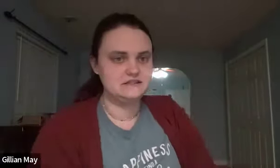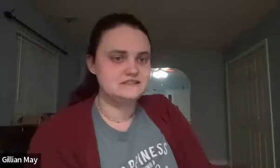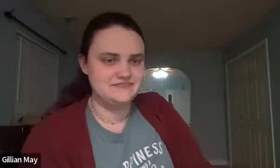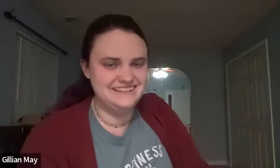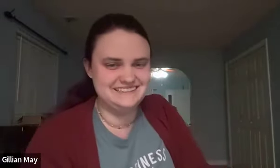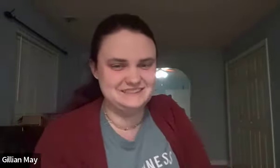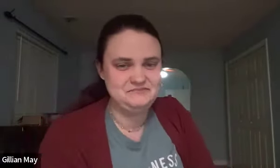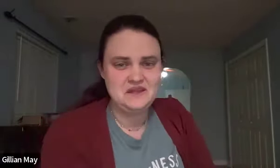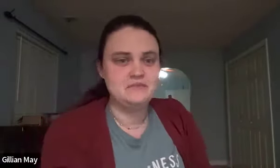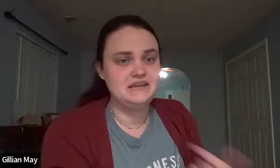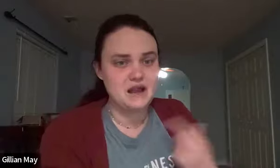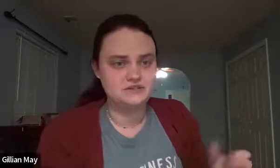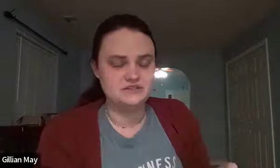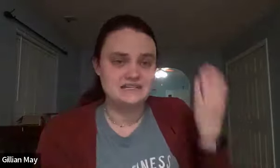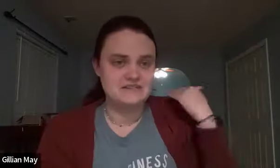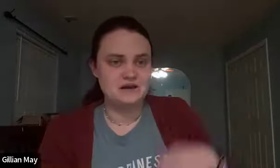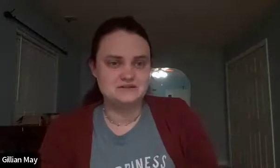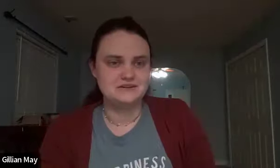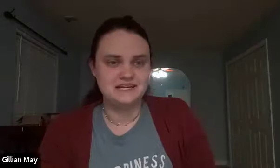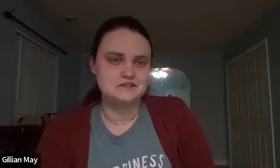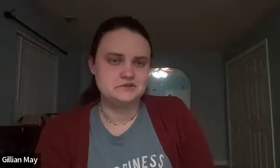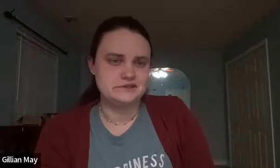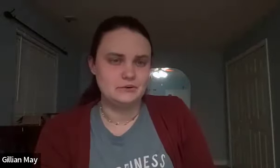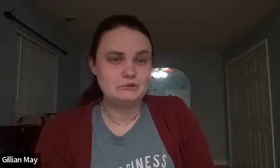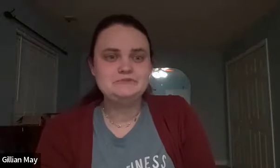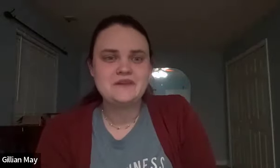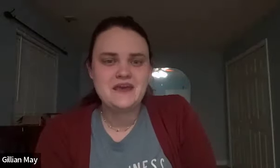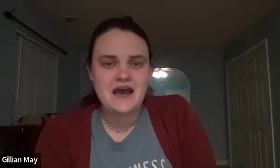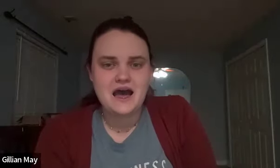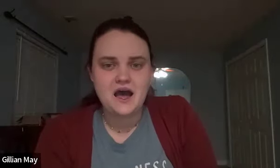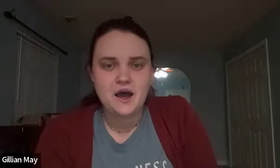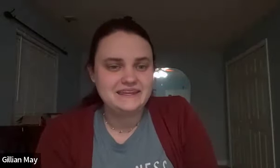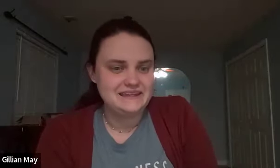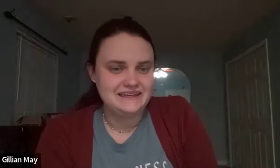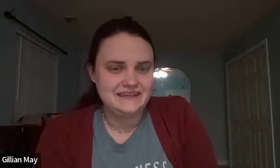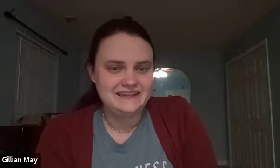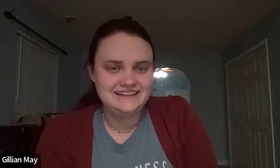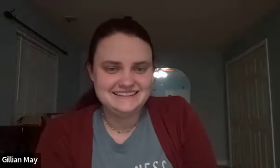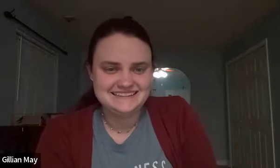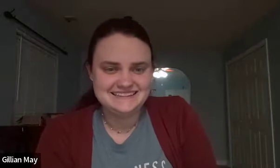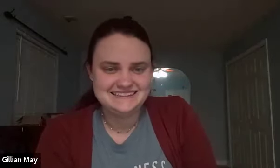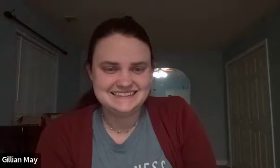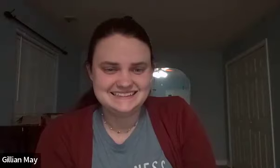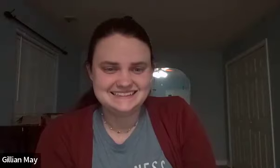ridiculous. But even I did that when I was learning it too, so it's normal. E.